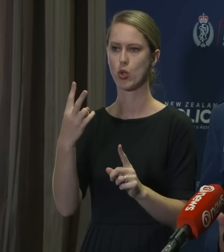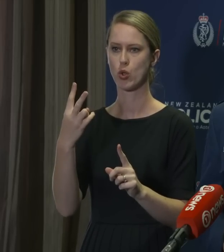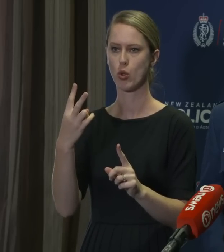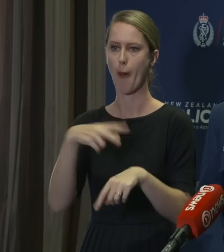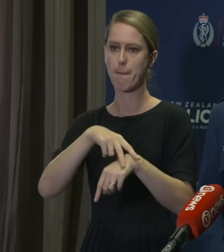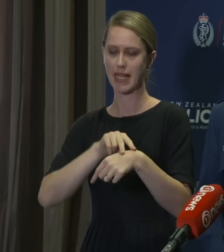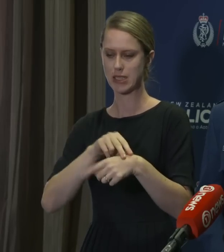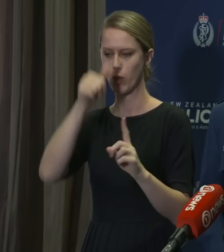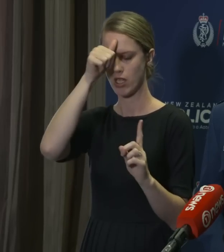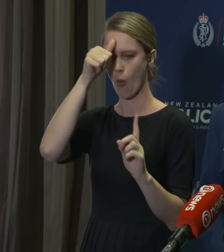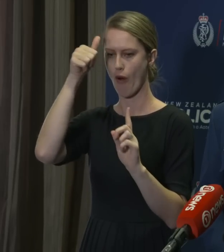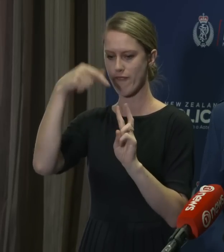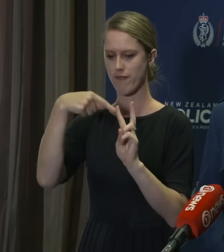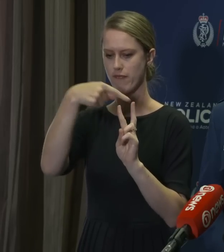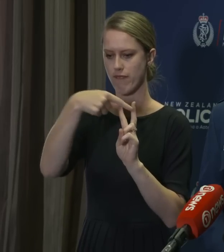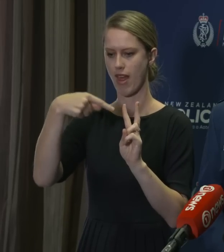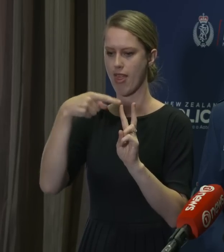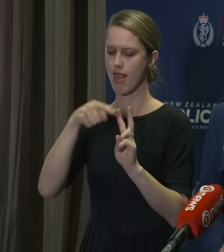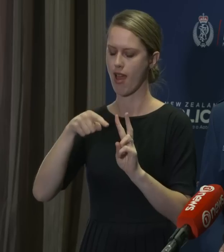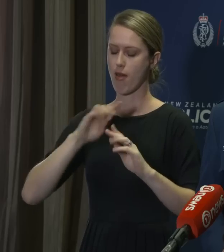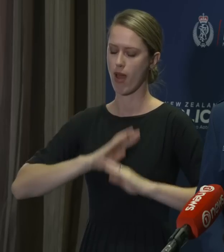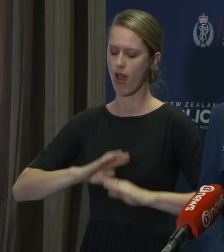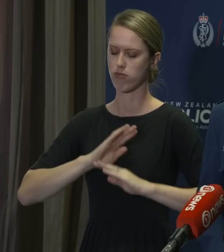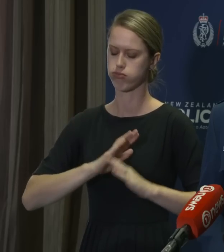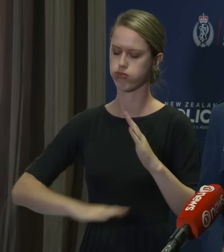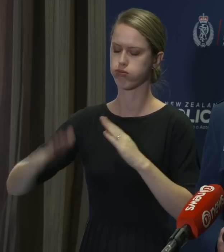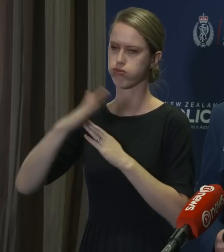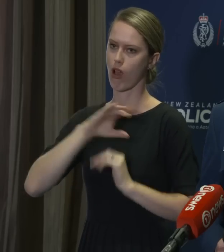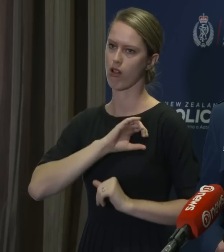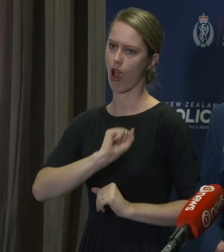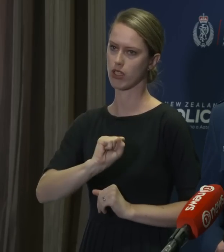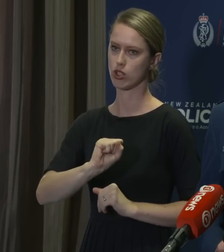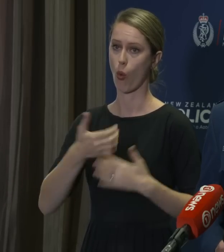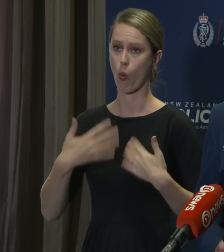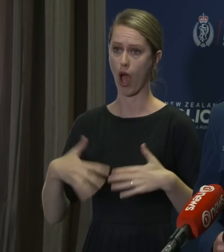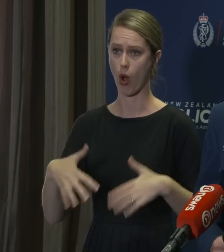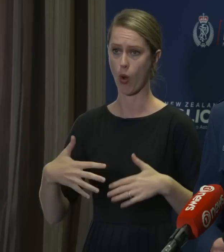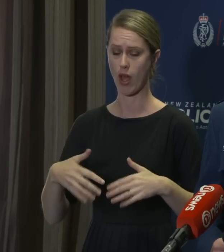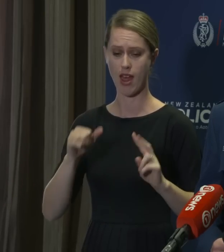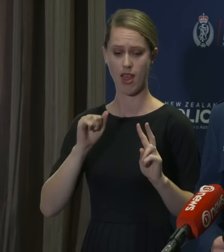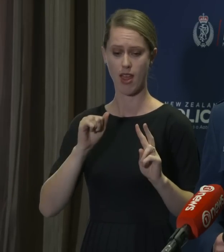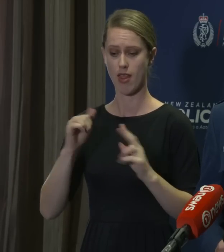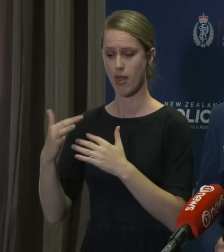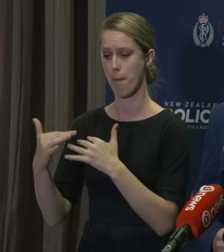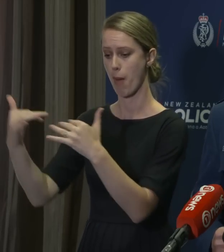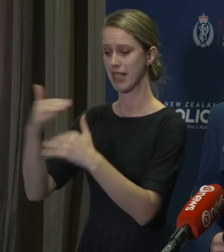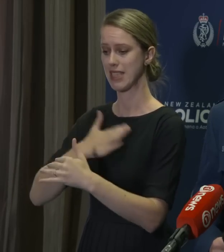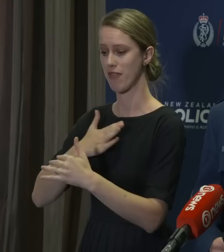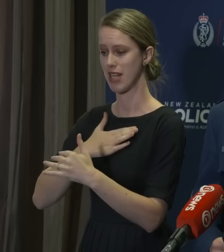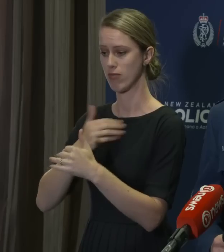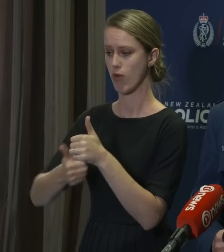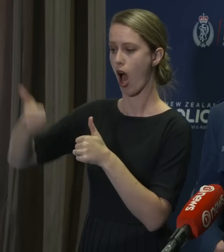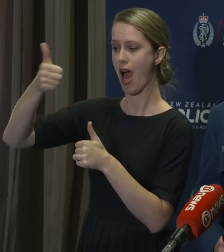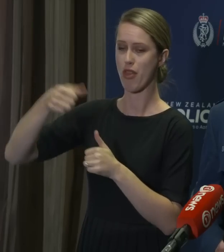we know of, and they acted with absolute courage, in fact putting the safety of the public before their